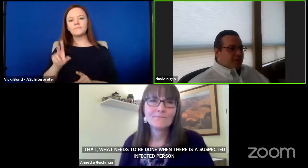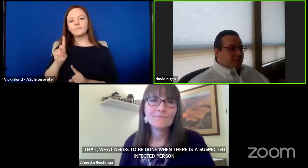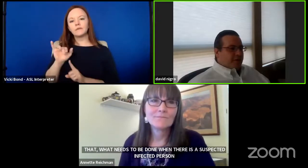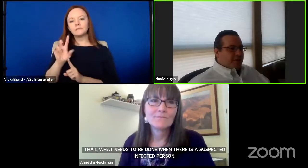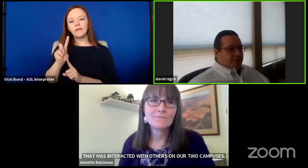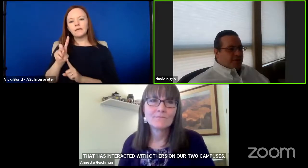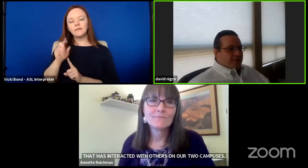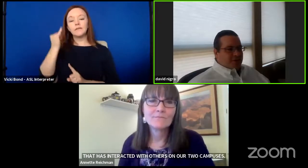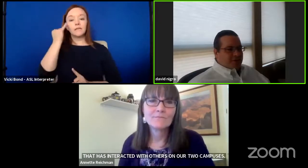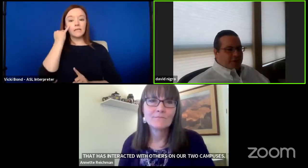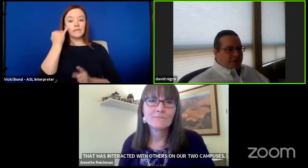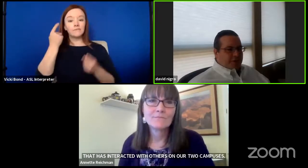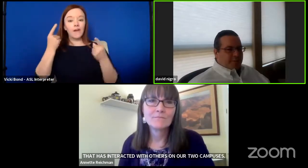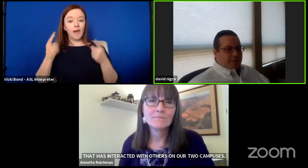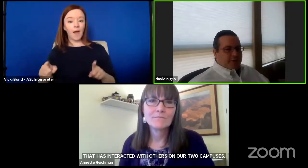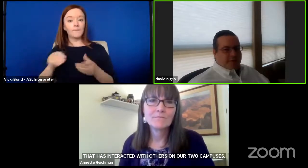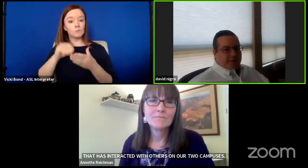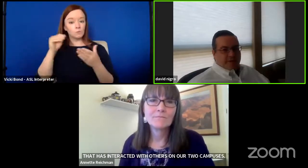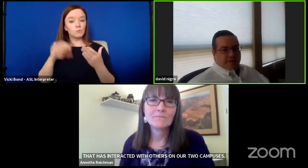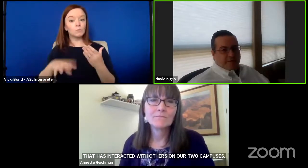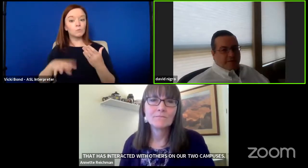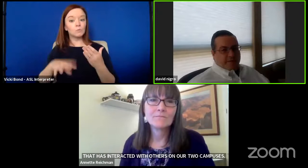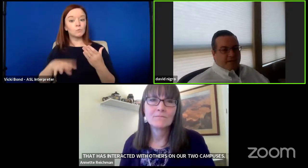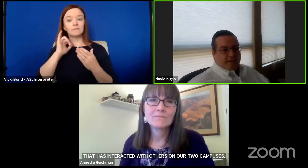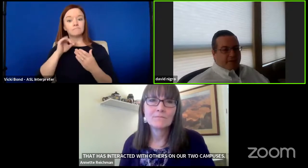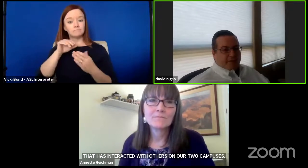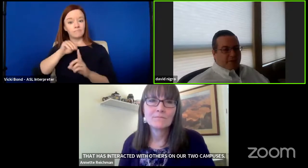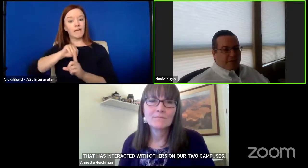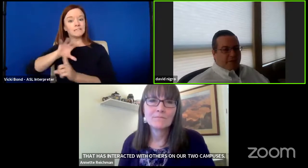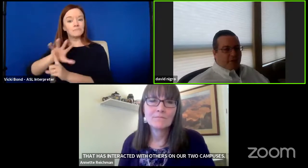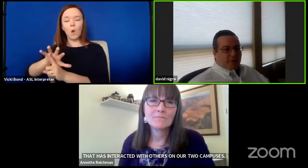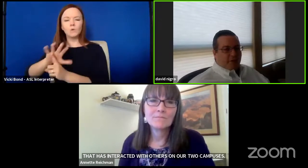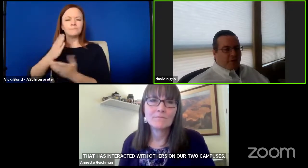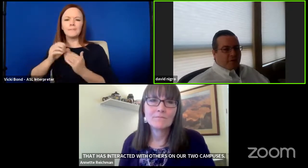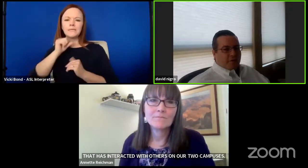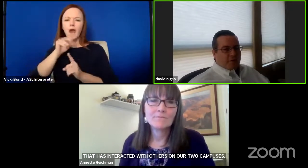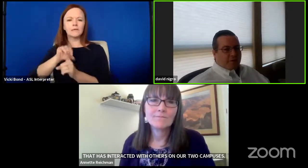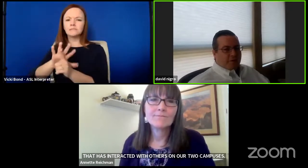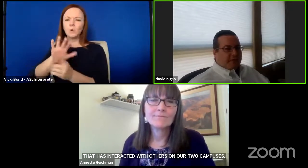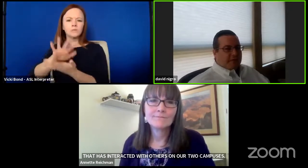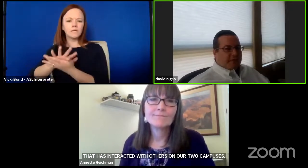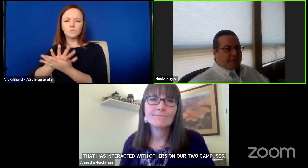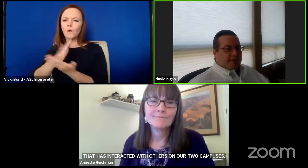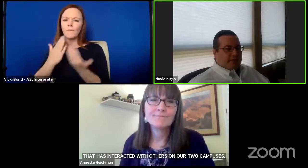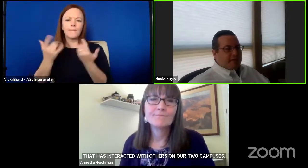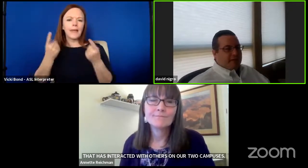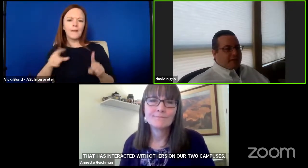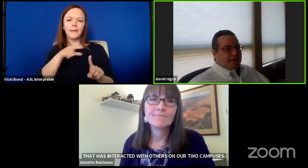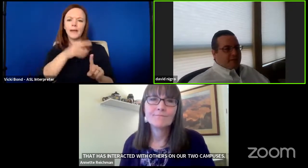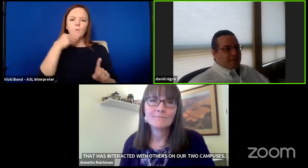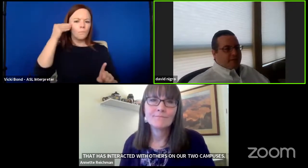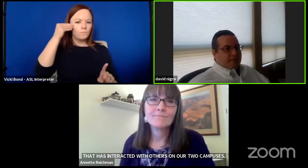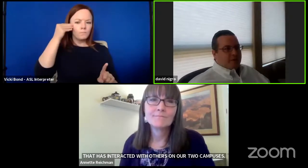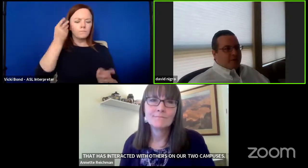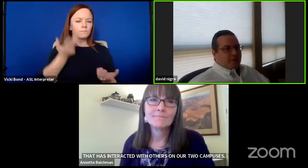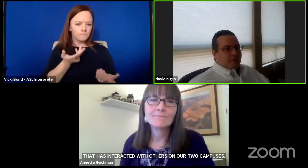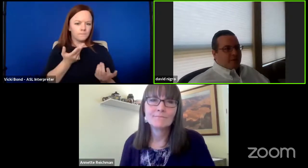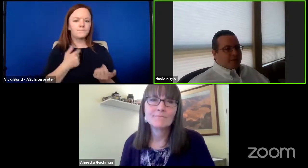find that a student has been exposed, even maybe not even at school, maybe at home or through some other contact,